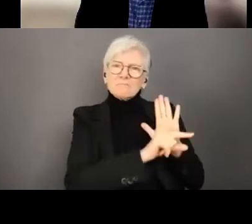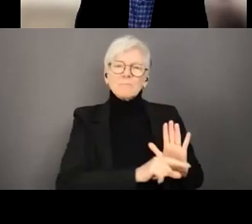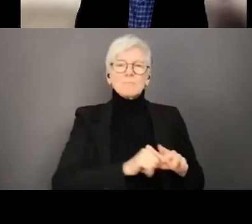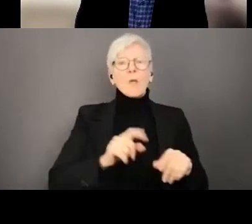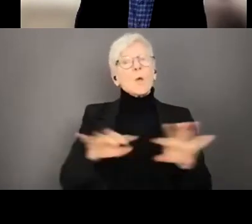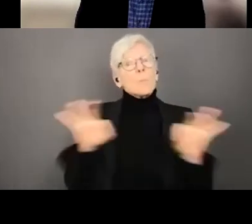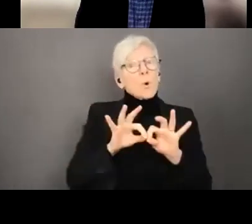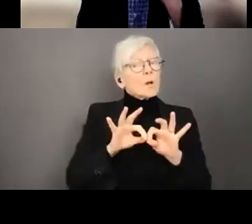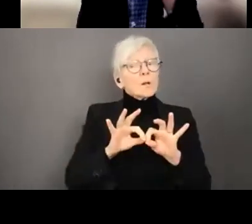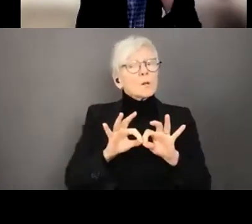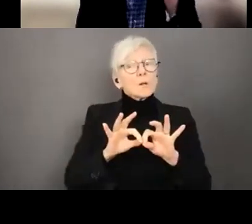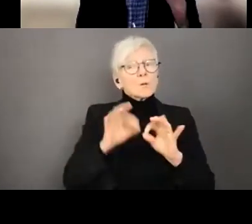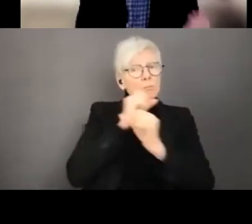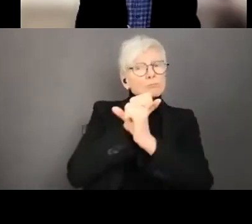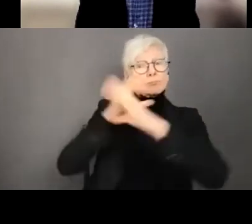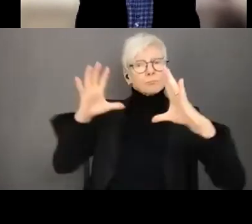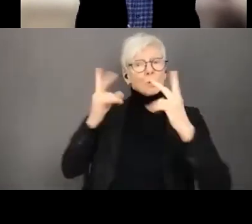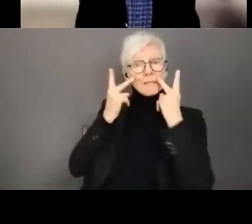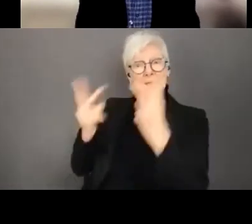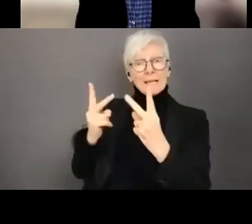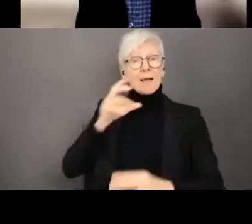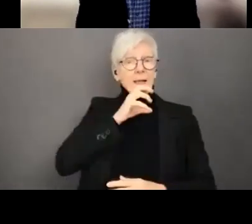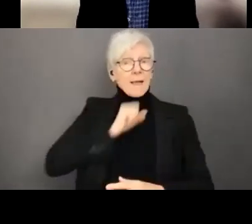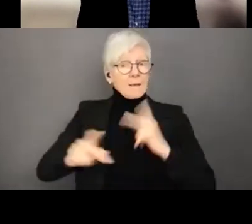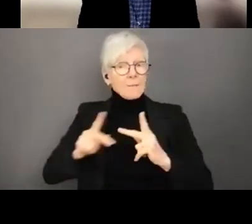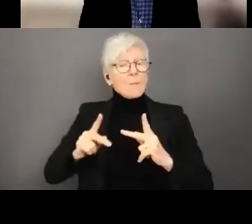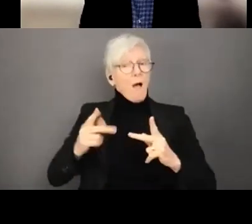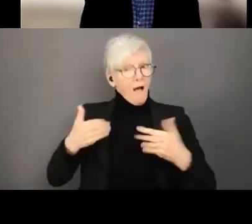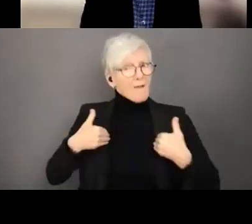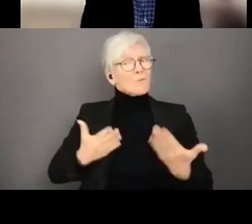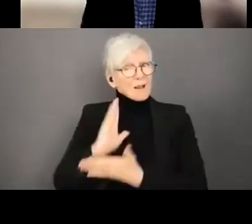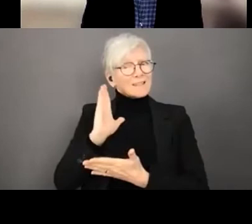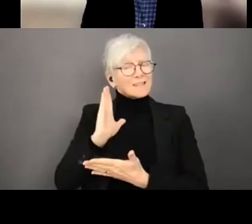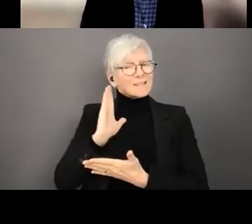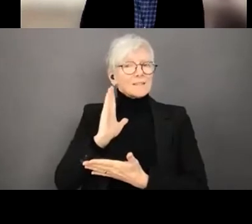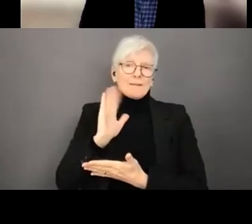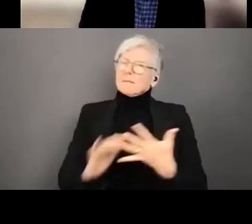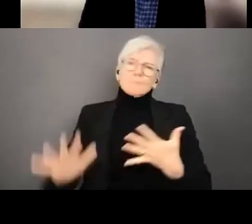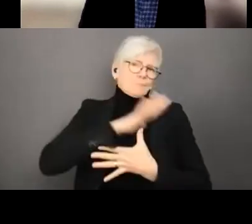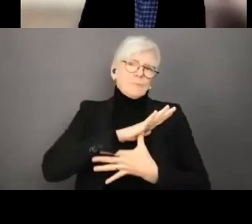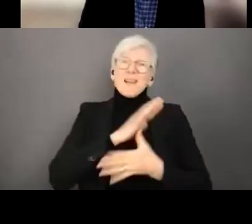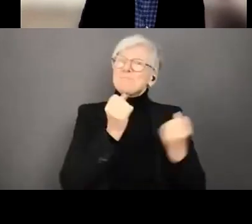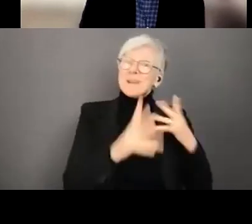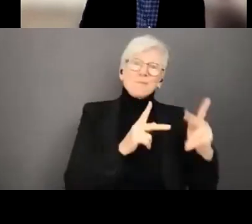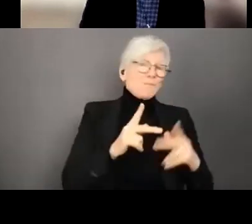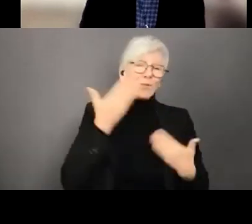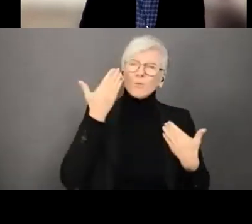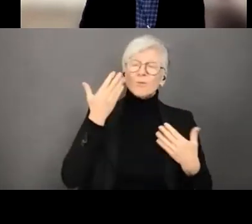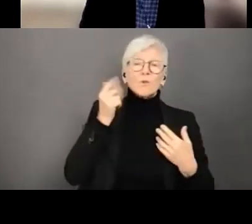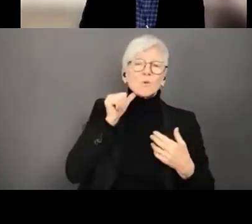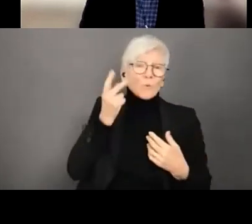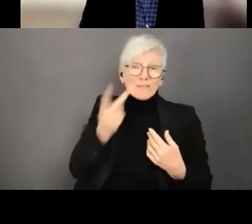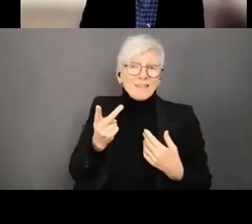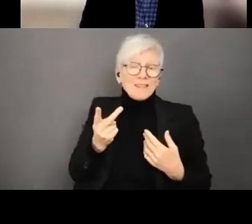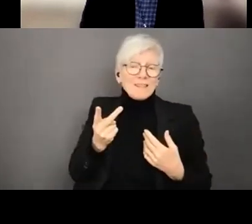I don't think we really do. And that's part of the beginning as well. So thanks for the question. And we have one